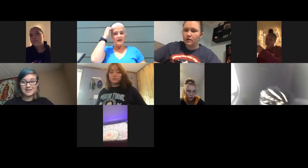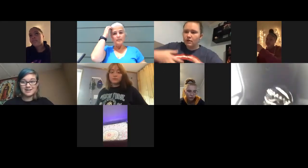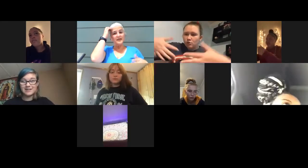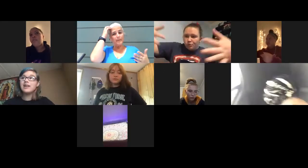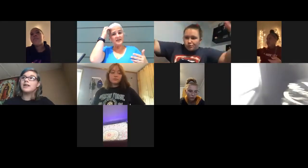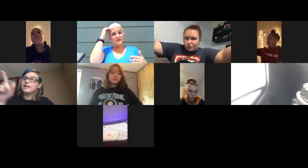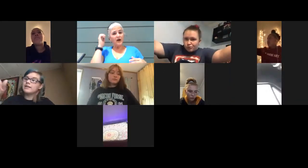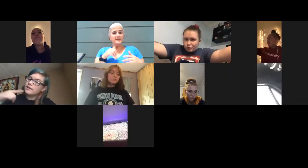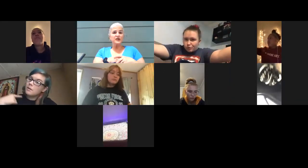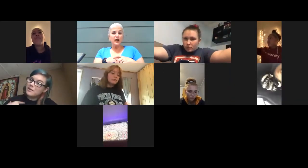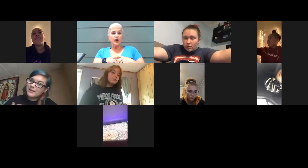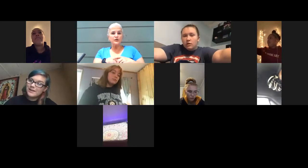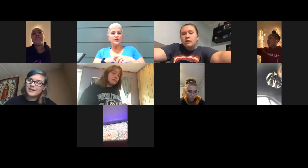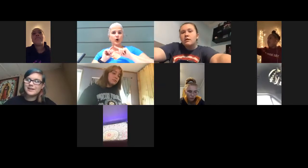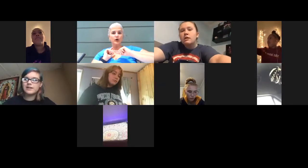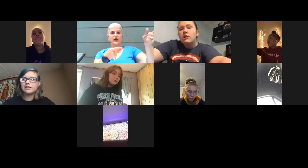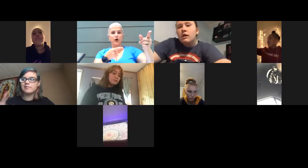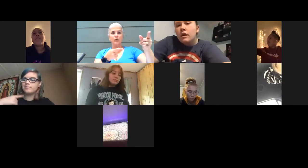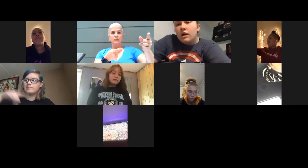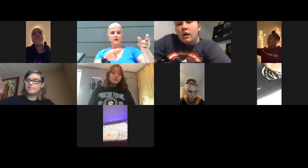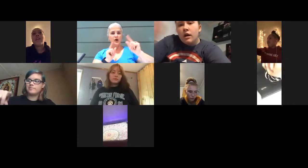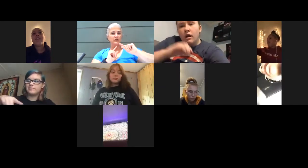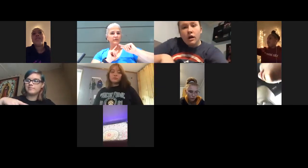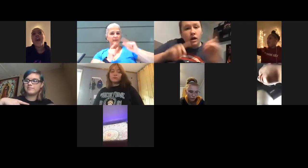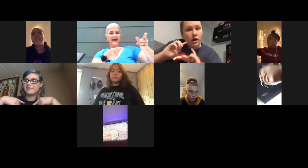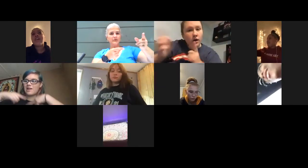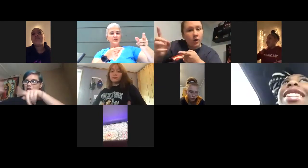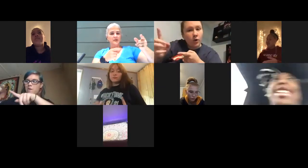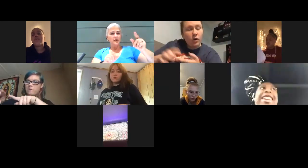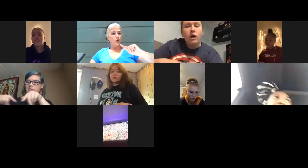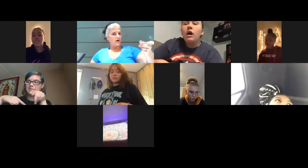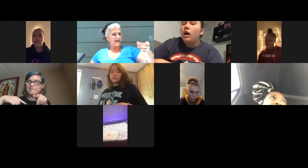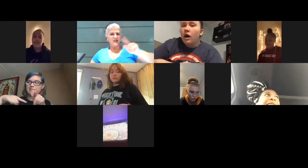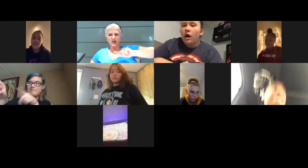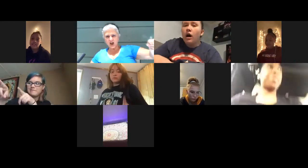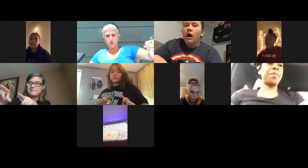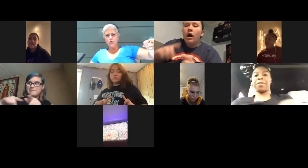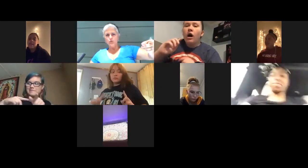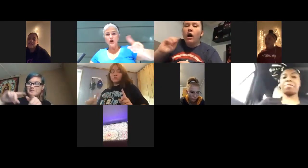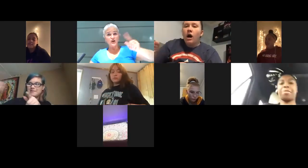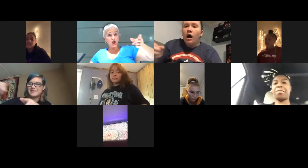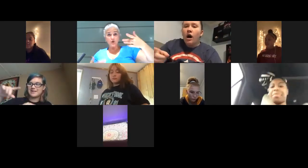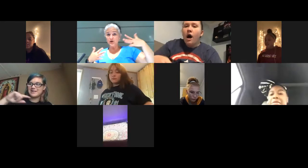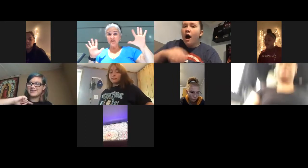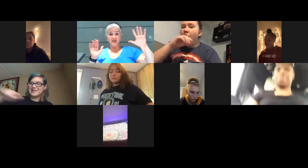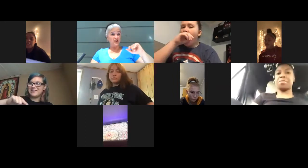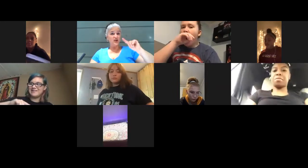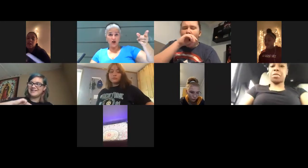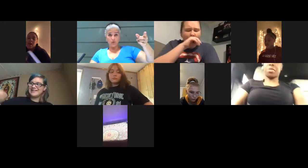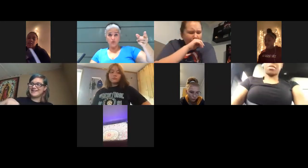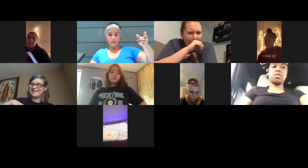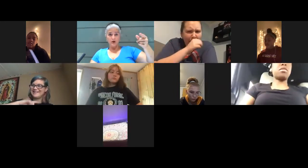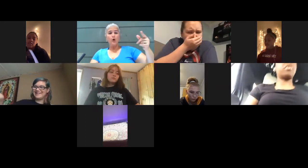teaching. But the opposite of come is go, so go. Flip it out. One-handed, go. Go, you're